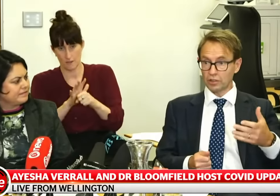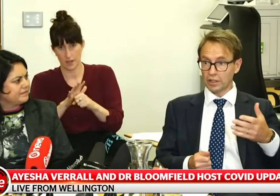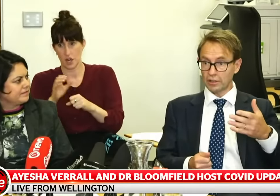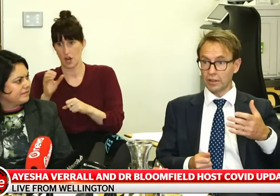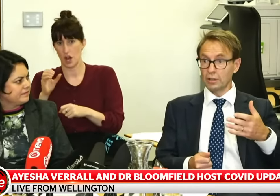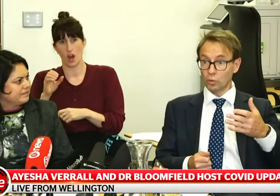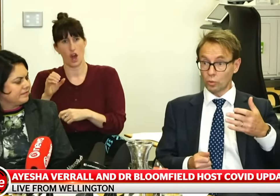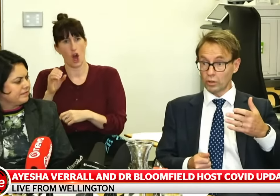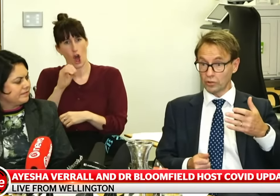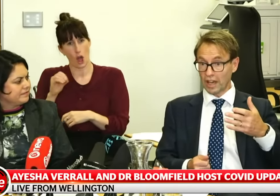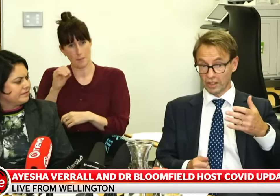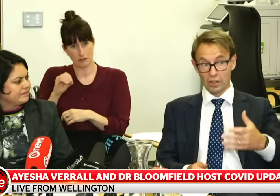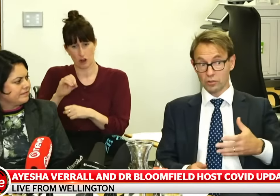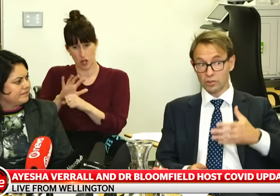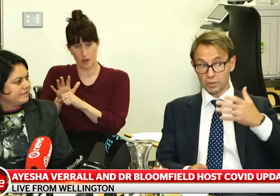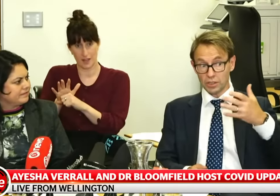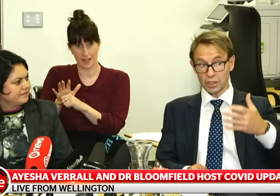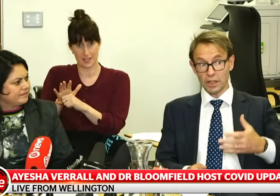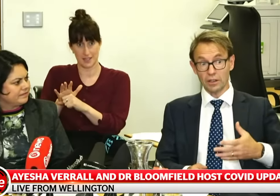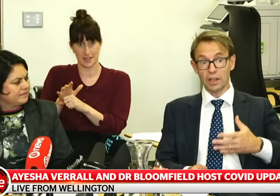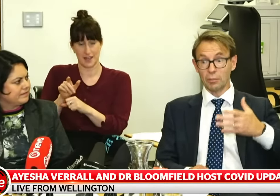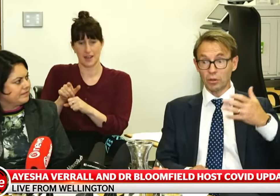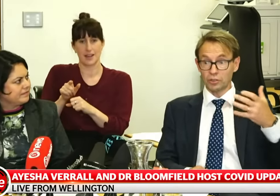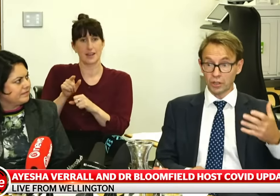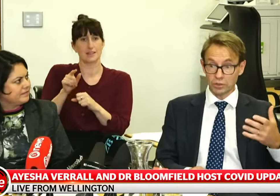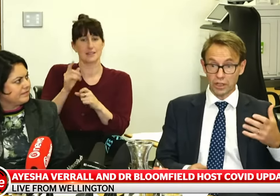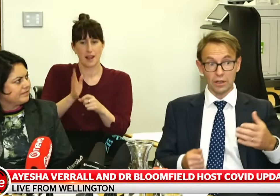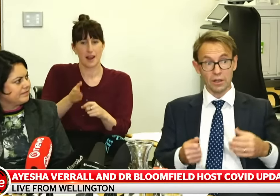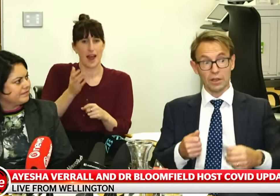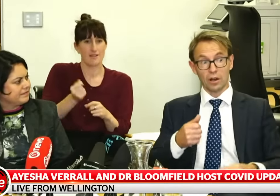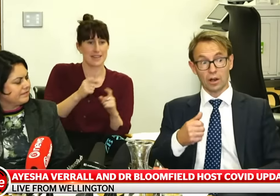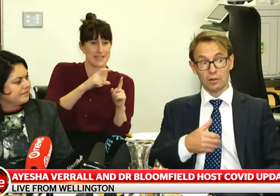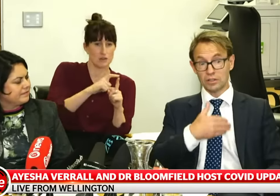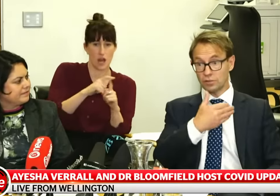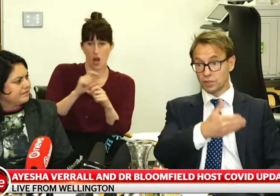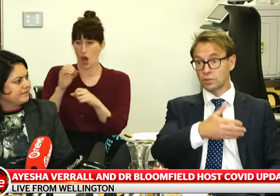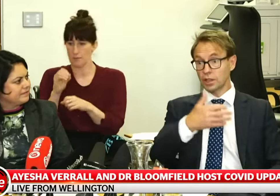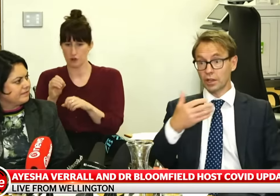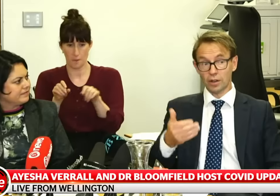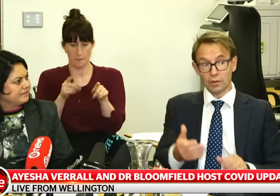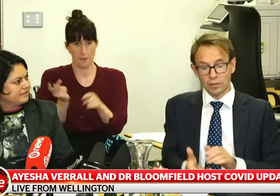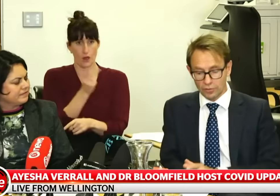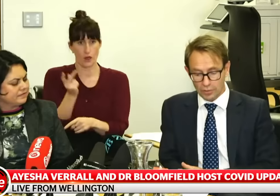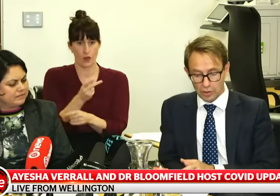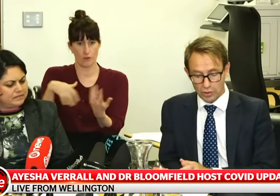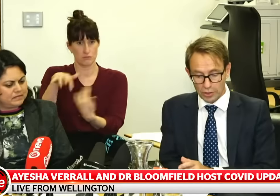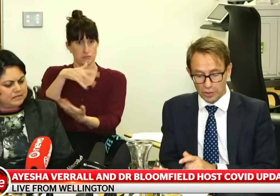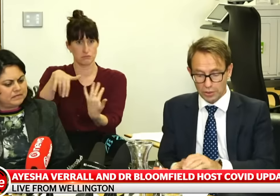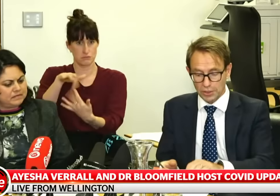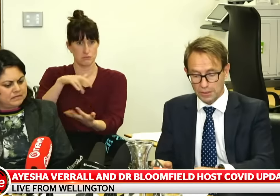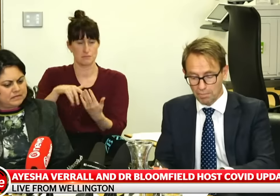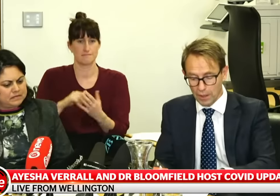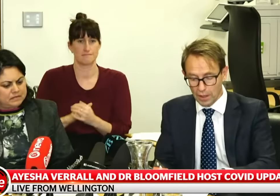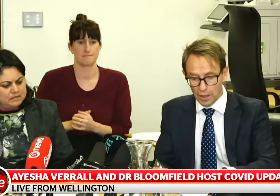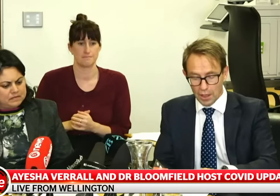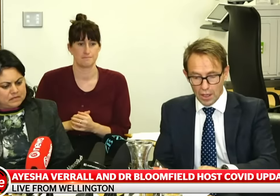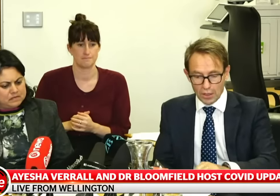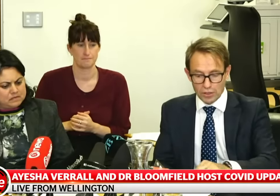outbreak we still had, or in other countries in particular, had both Delta, high rates of Delta and high rates of Omicron in the